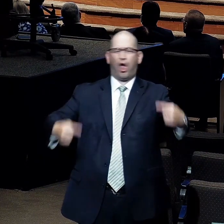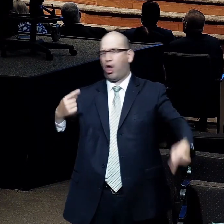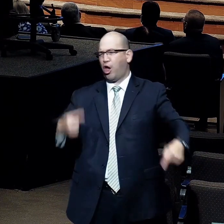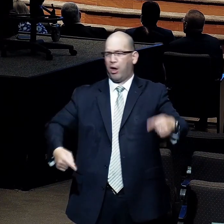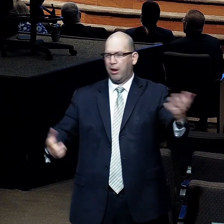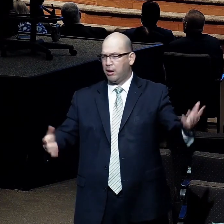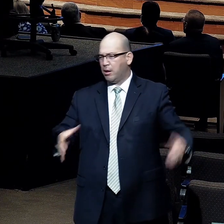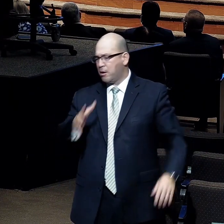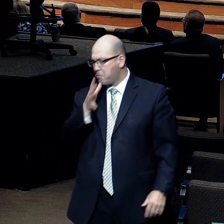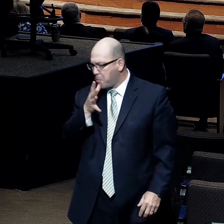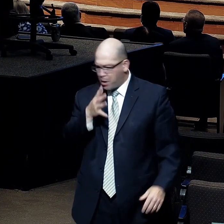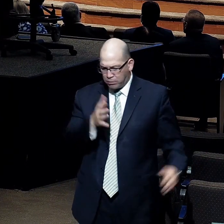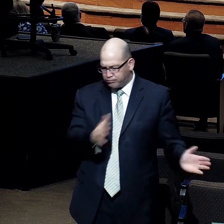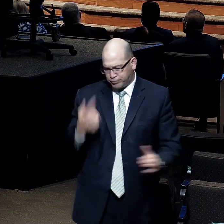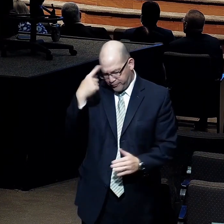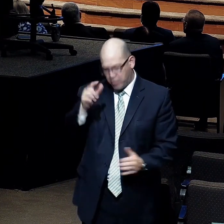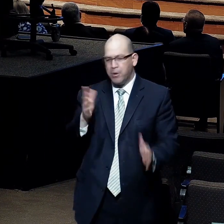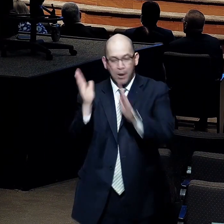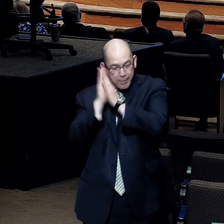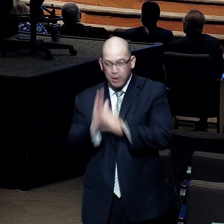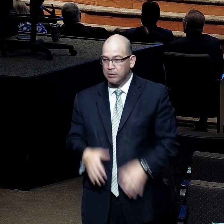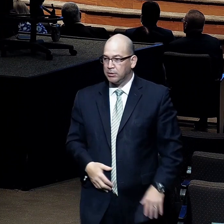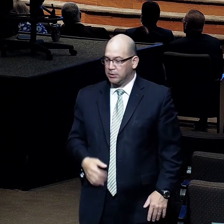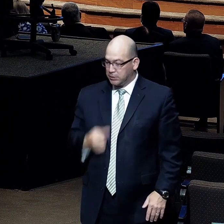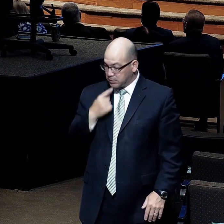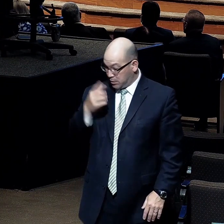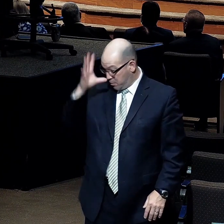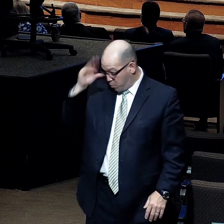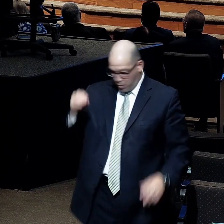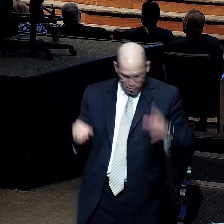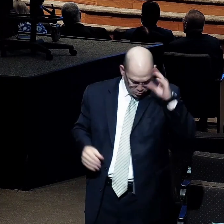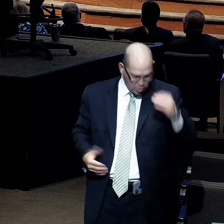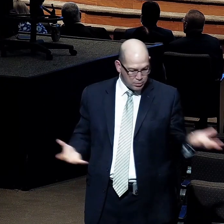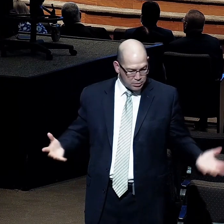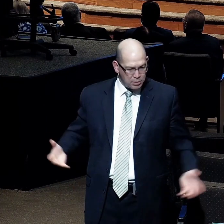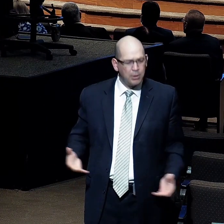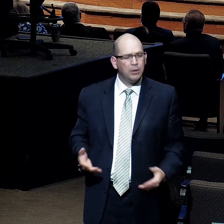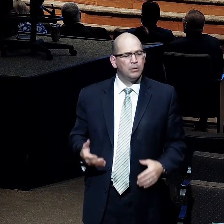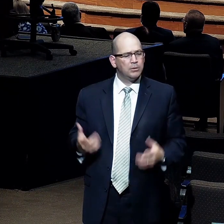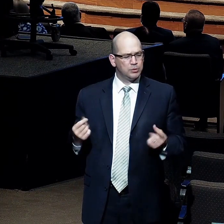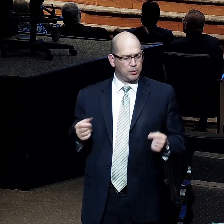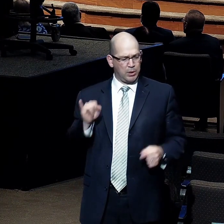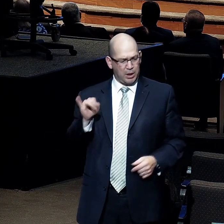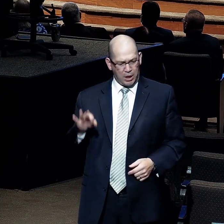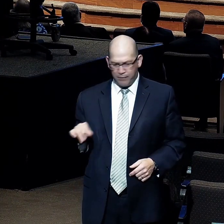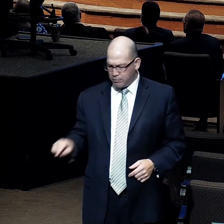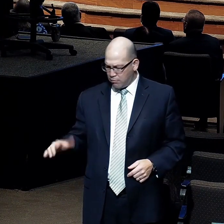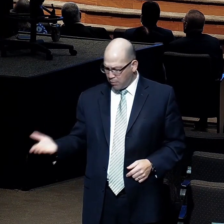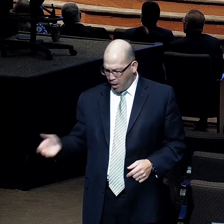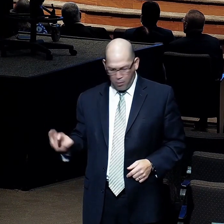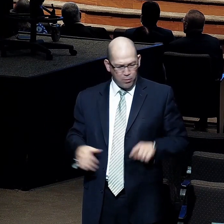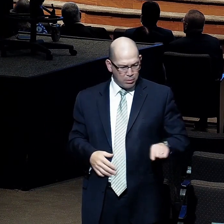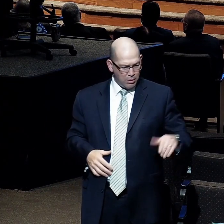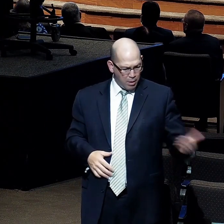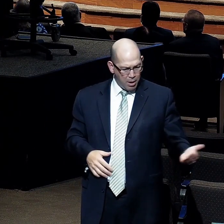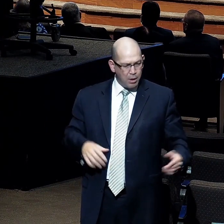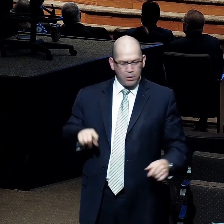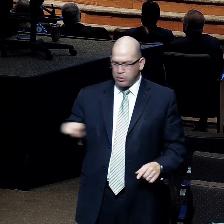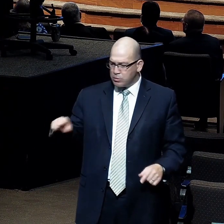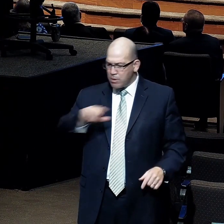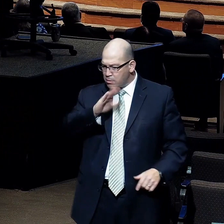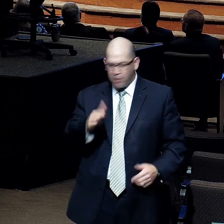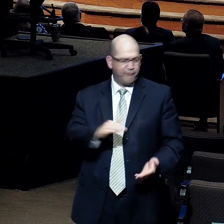them for bed. She said, "Now, boys, what would happen if either of you guys died and you guys never had the opportunity to forgive each